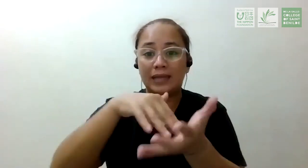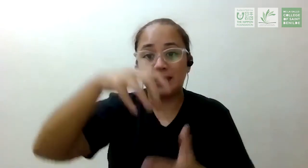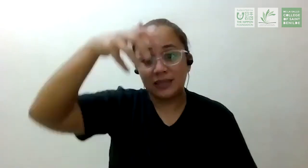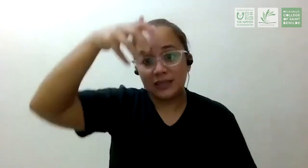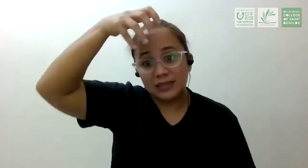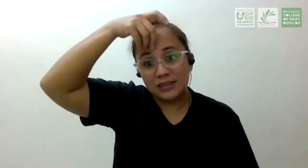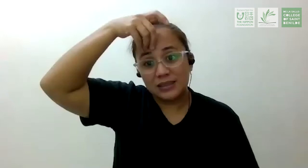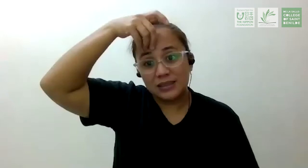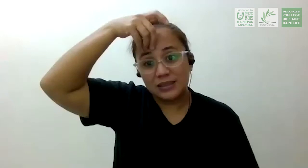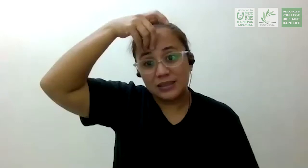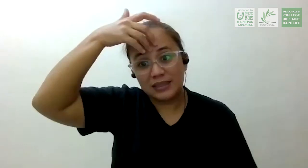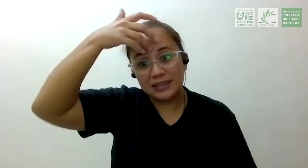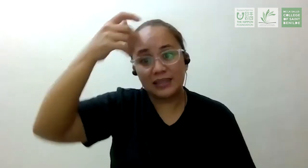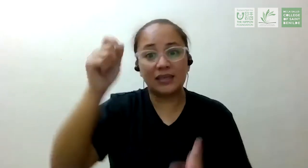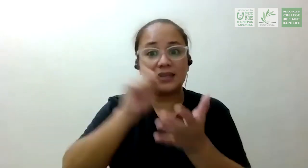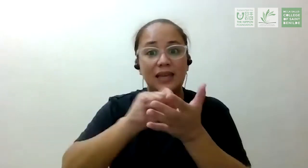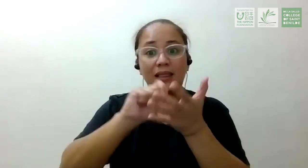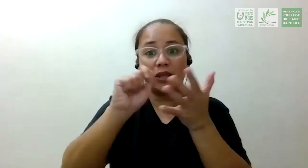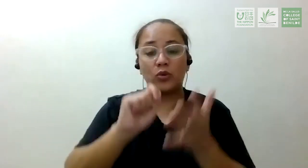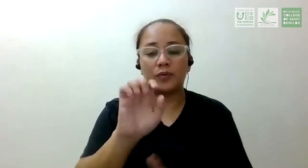editor of that.